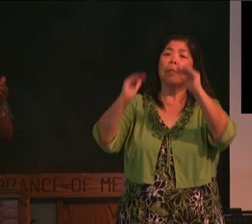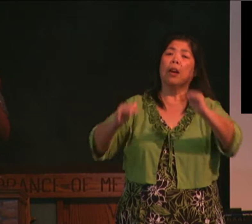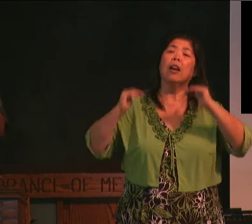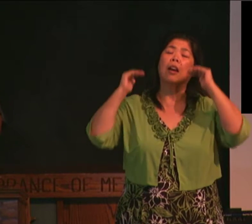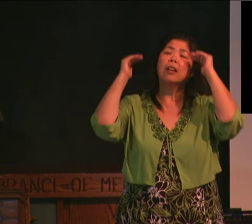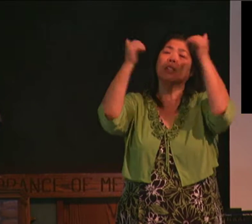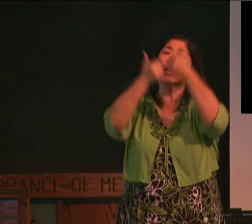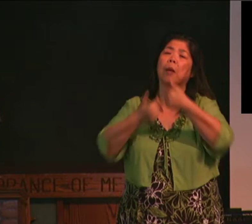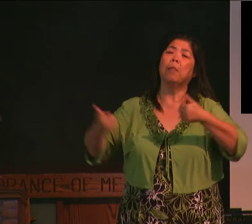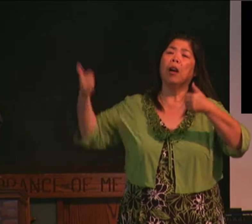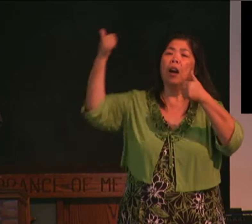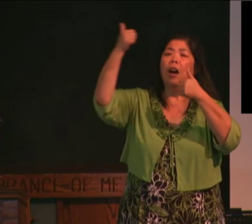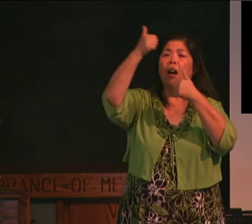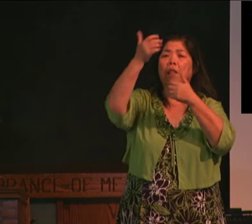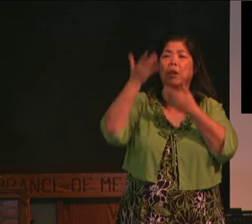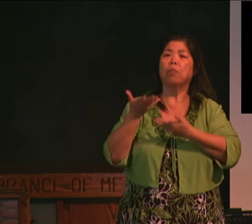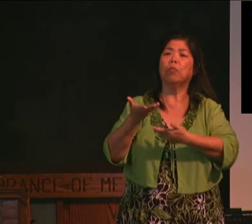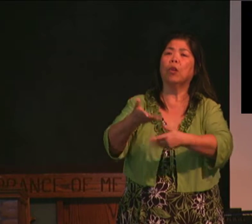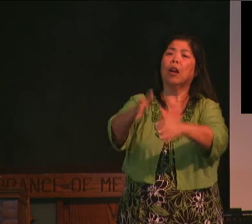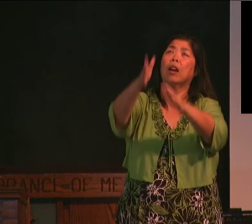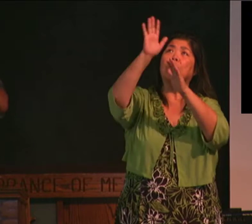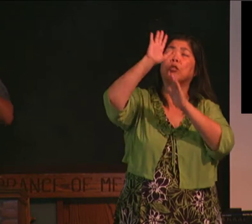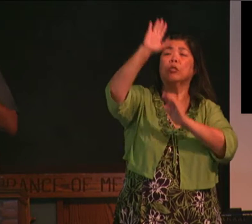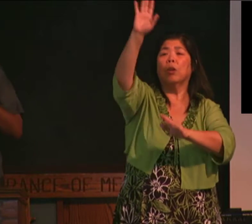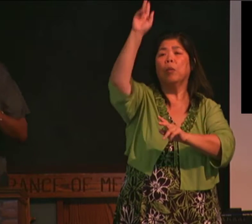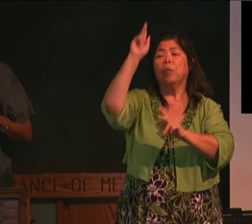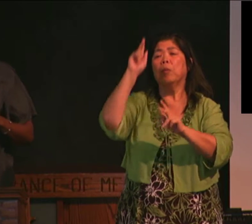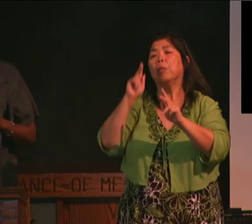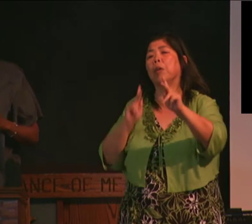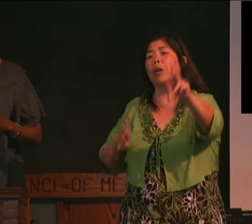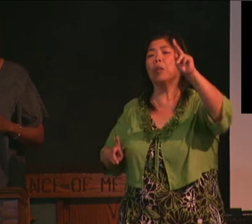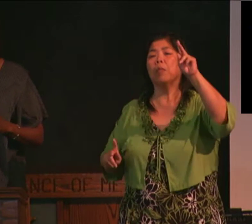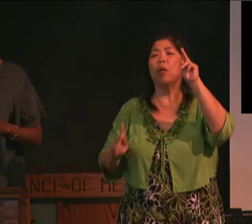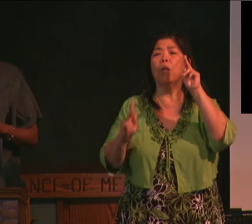exalted above the praise of your